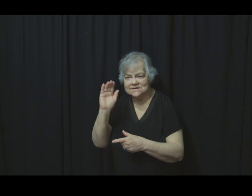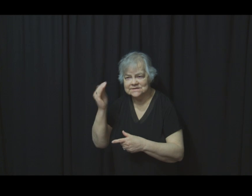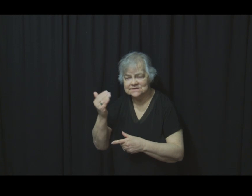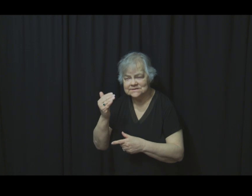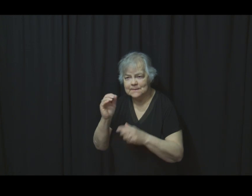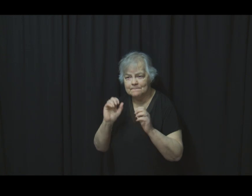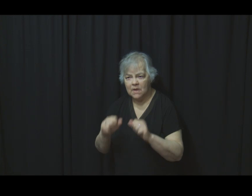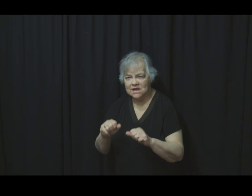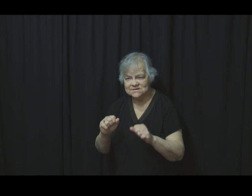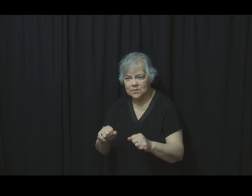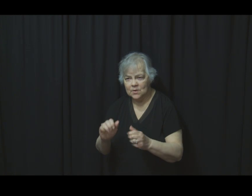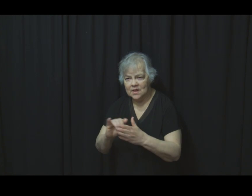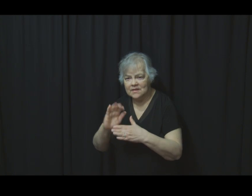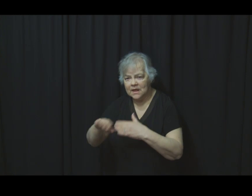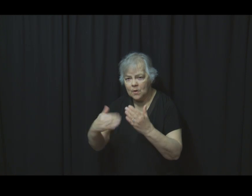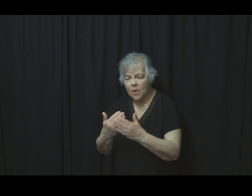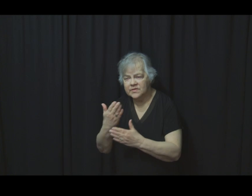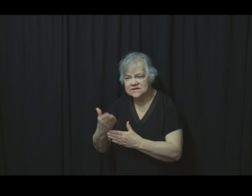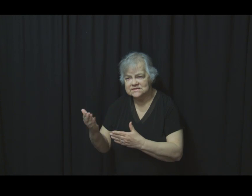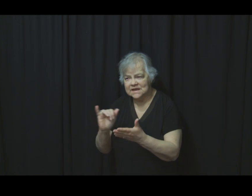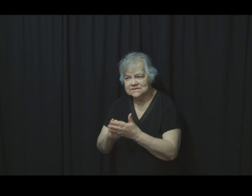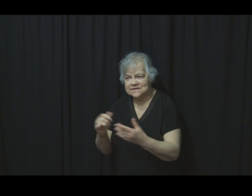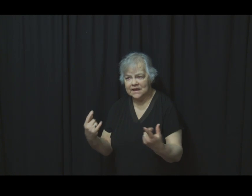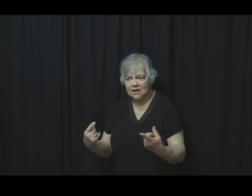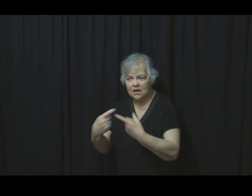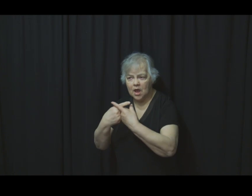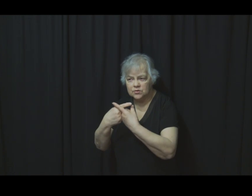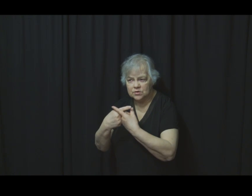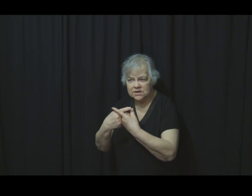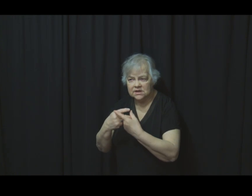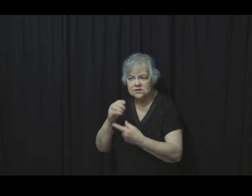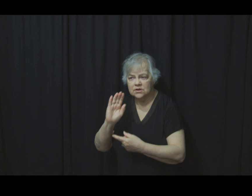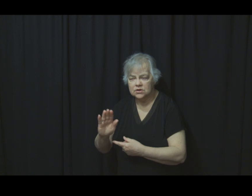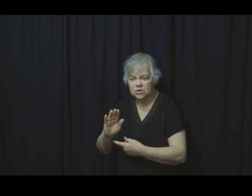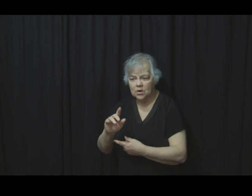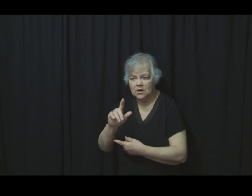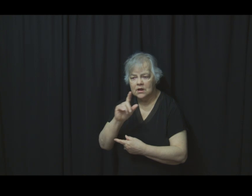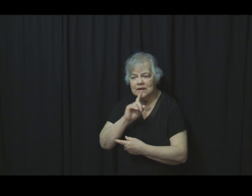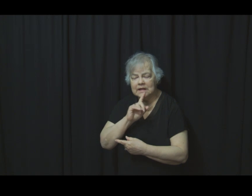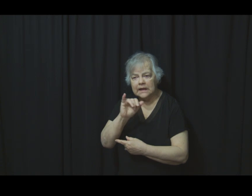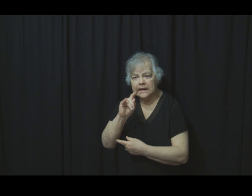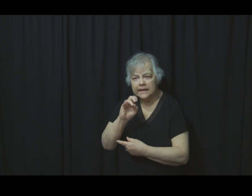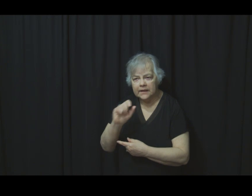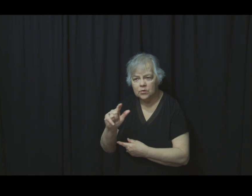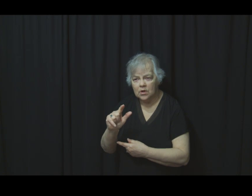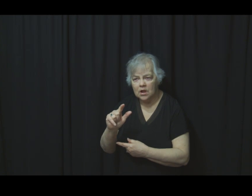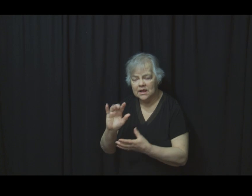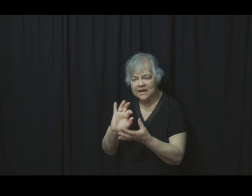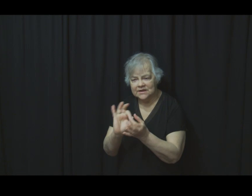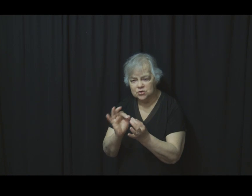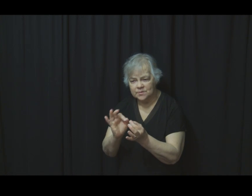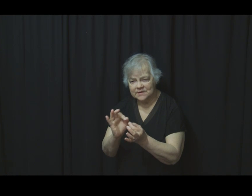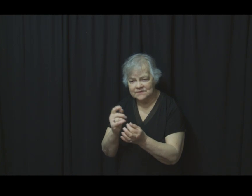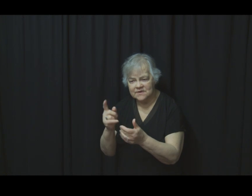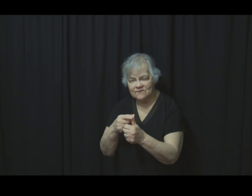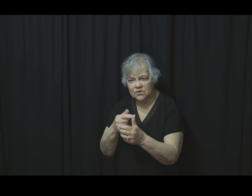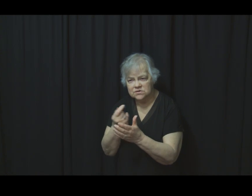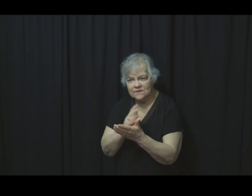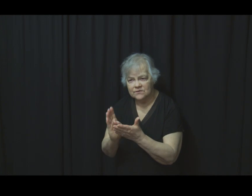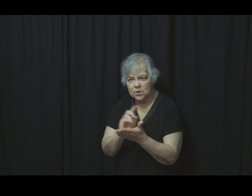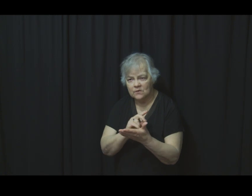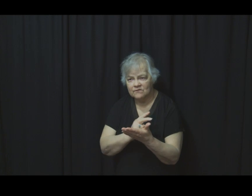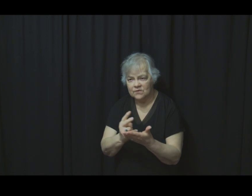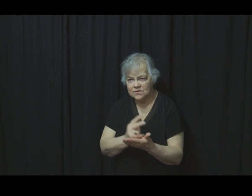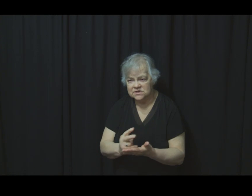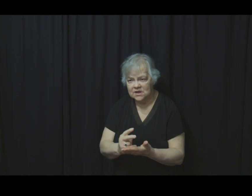possible that all these things that contradict your literal interpretation of those first few passages, all